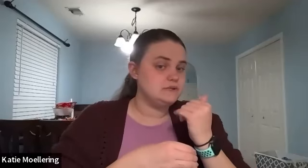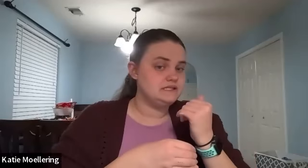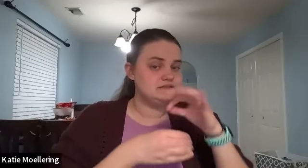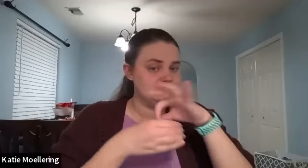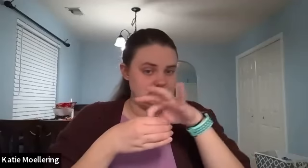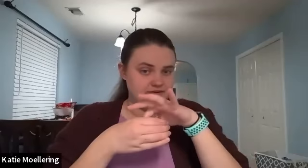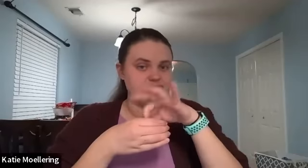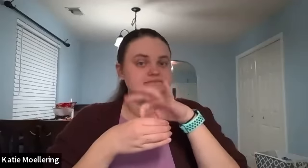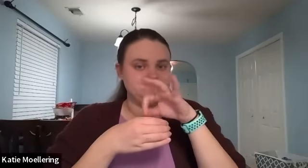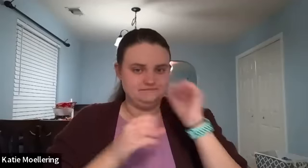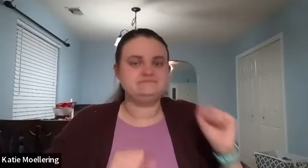sweet tea.